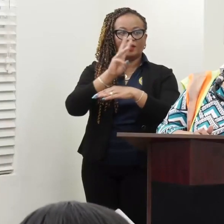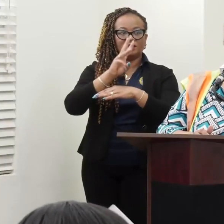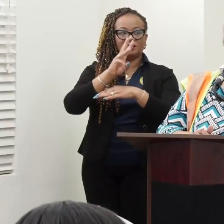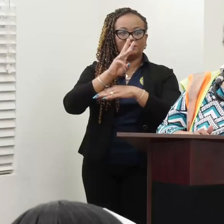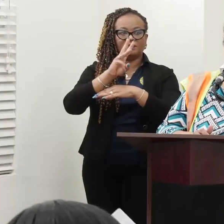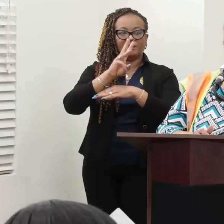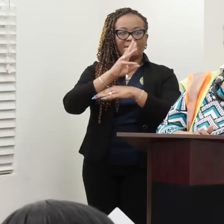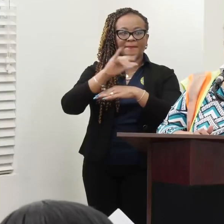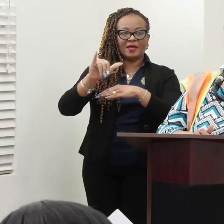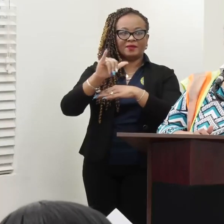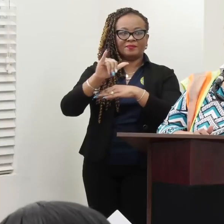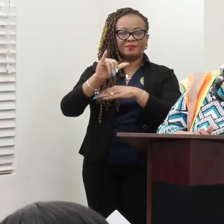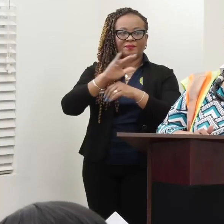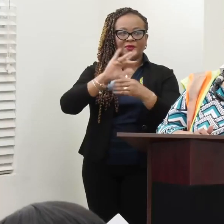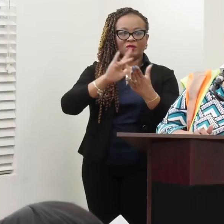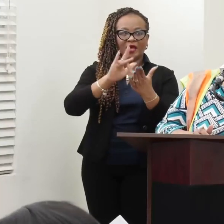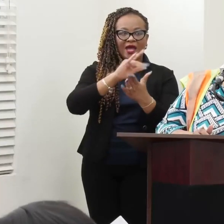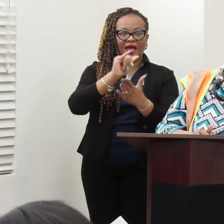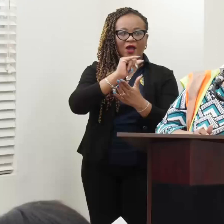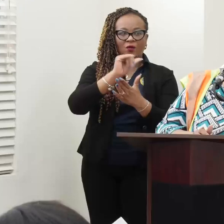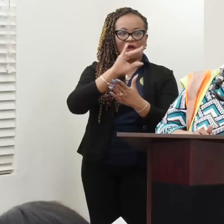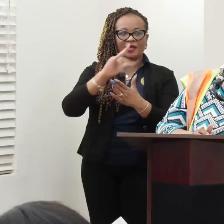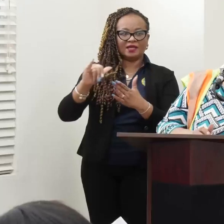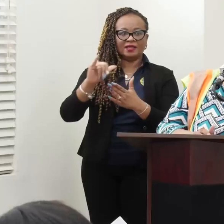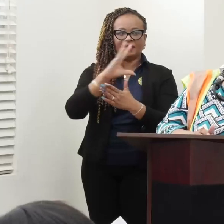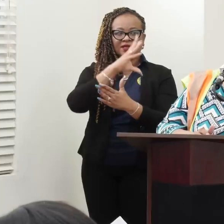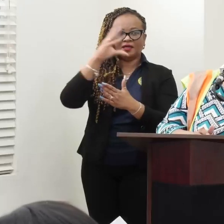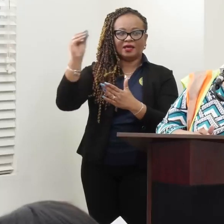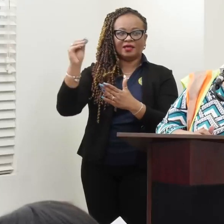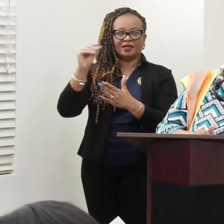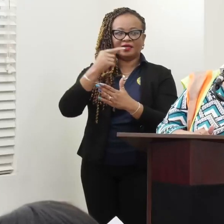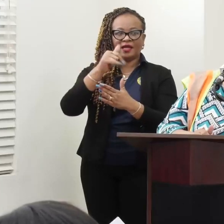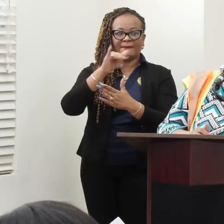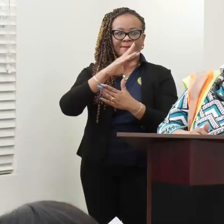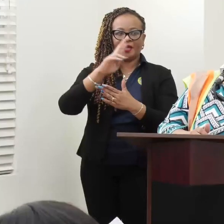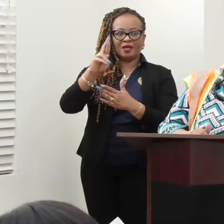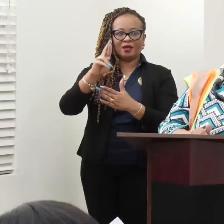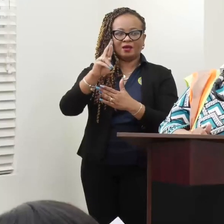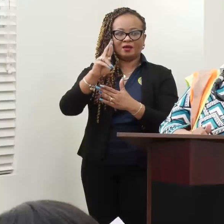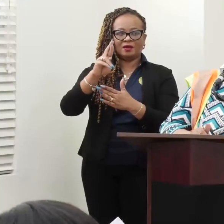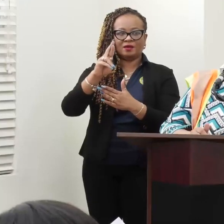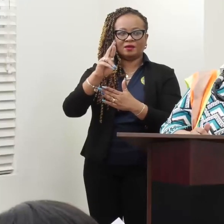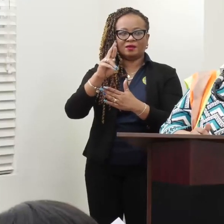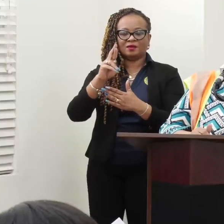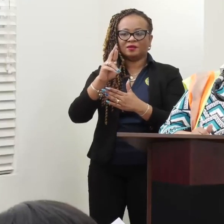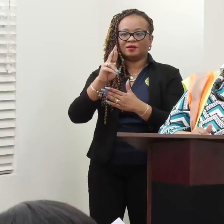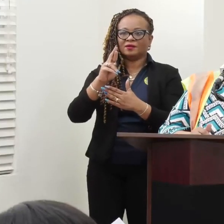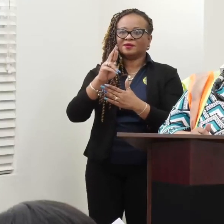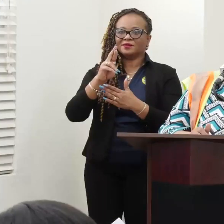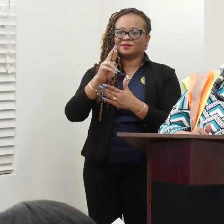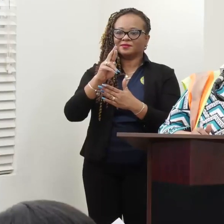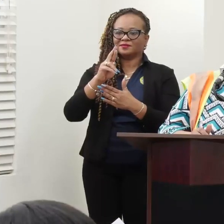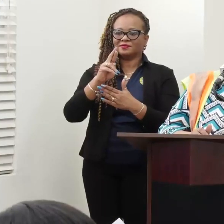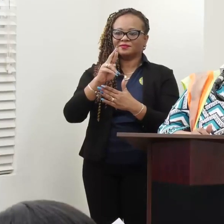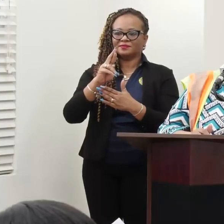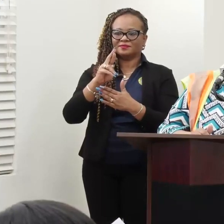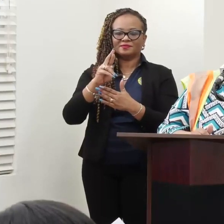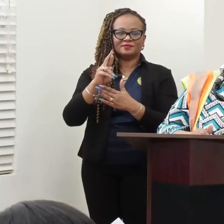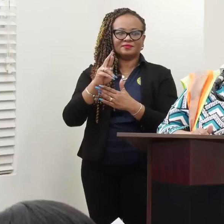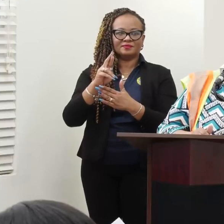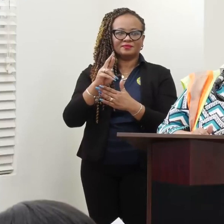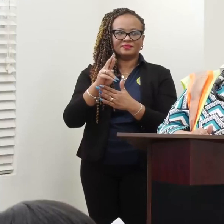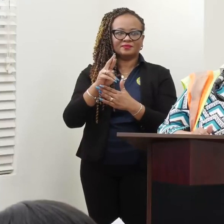Street between Arawak Key and Gambia. Ça c'est Ministry of Works. Yo parle dans